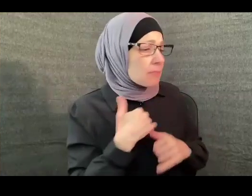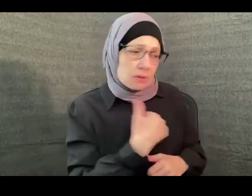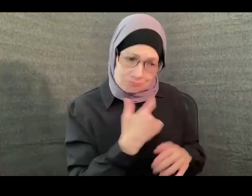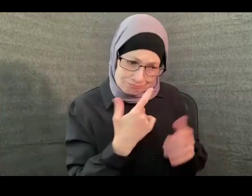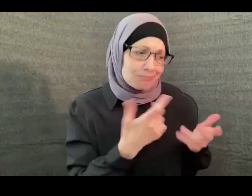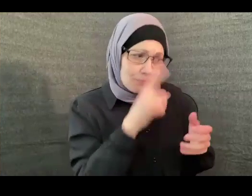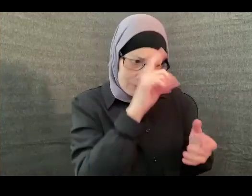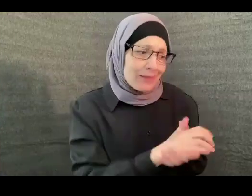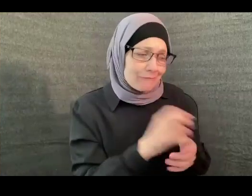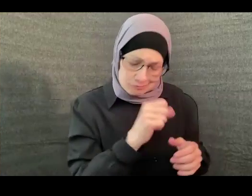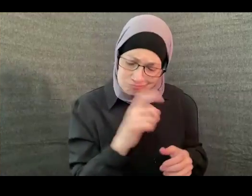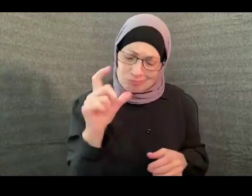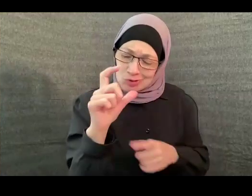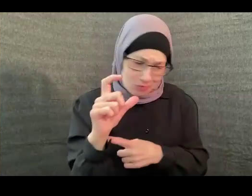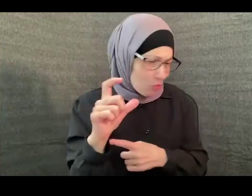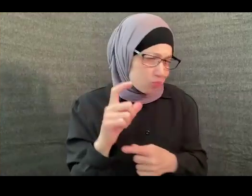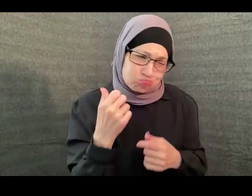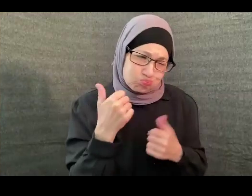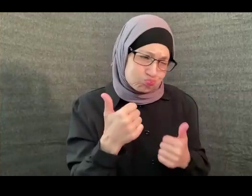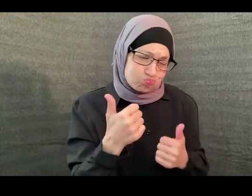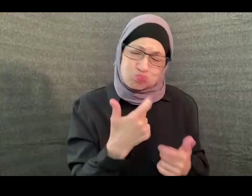So the Muslims could easily be